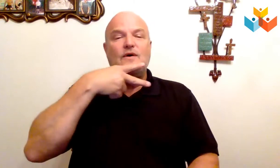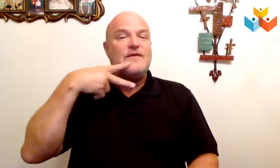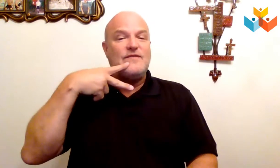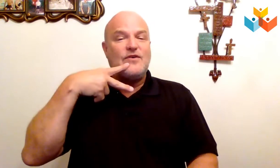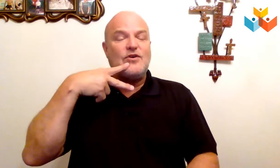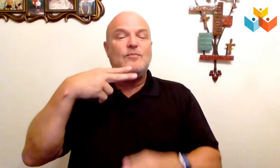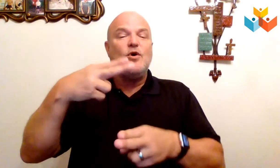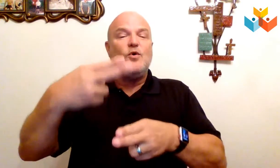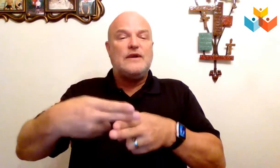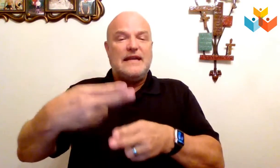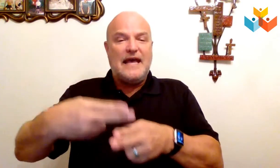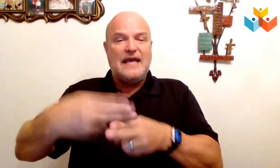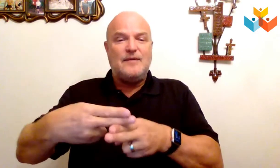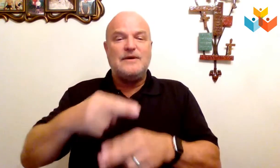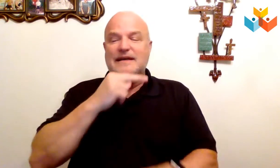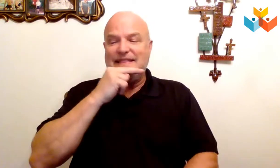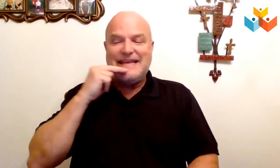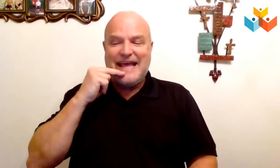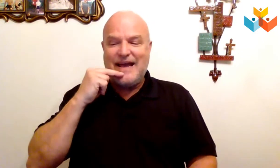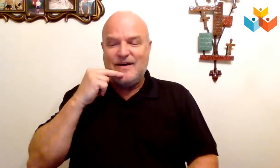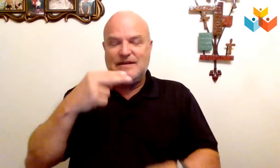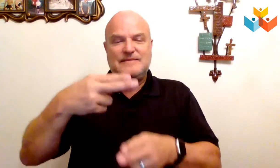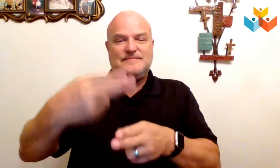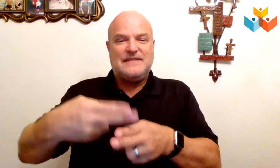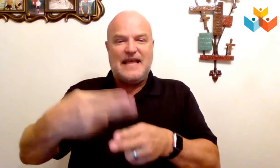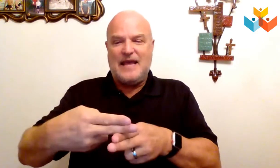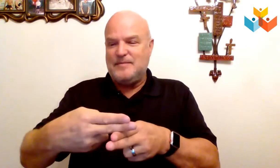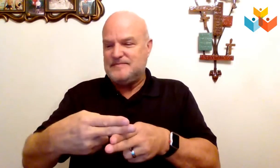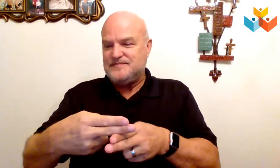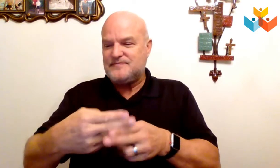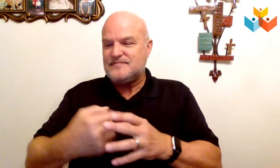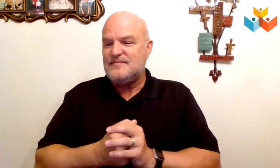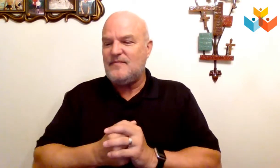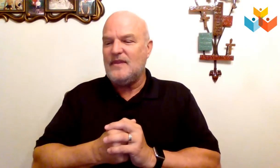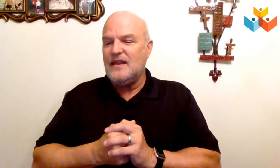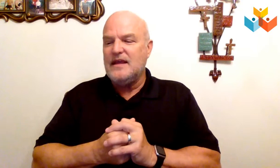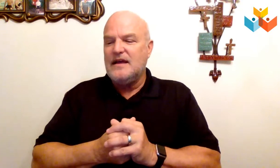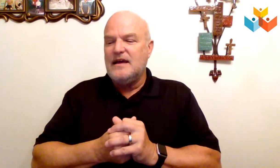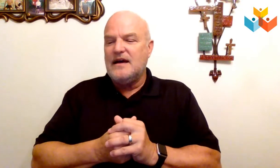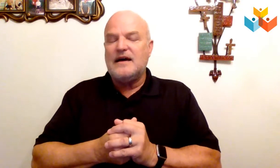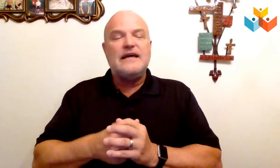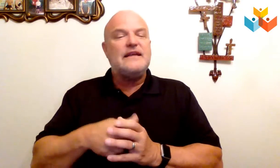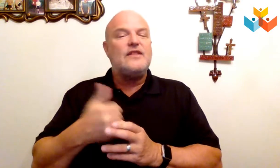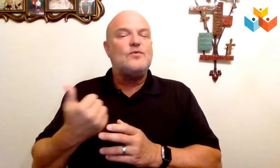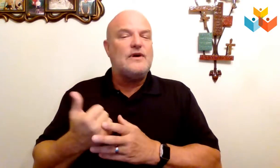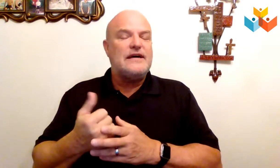verb. Name them, the verb, or name the noun. Name.